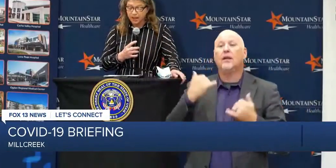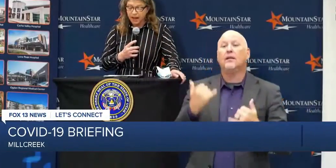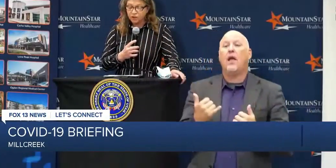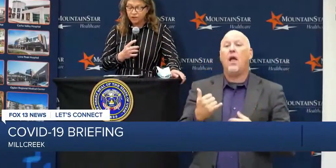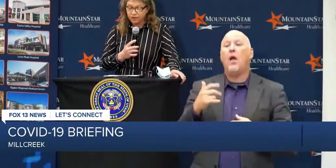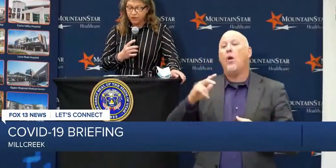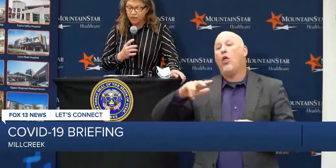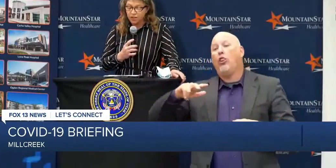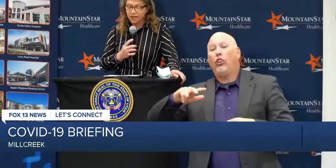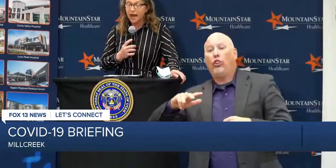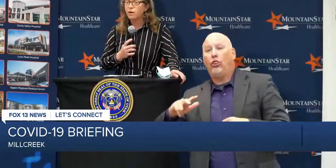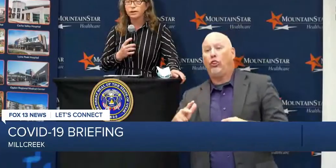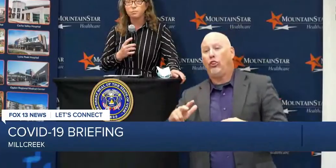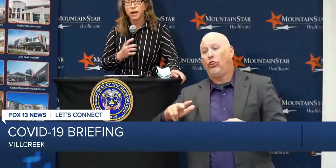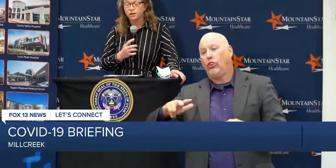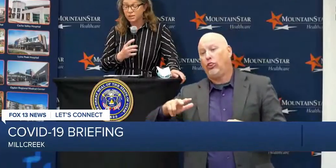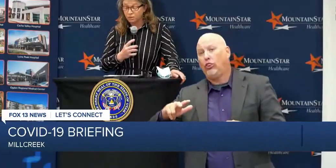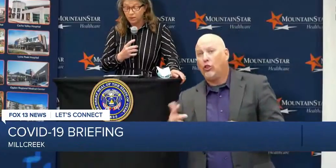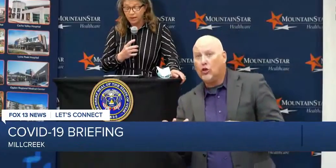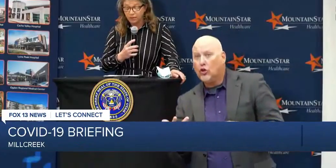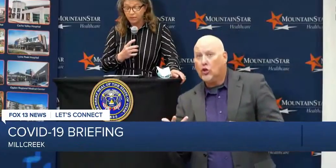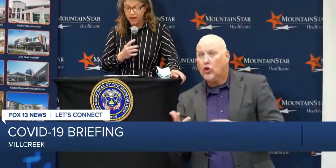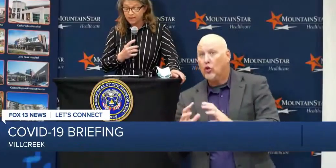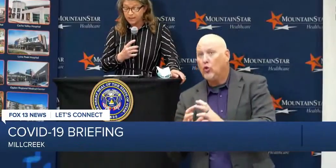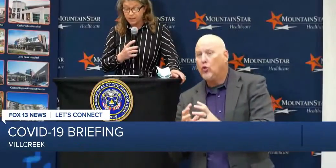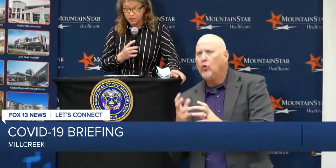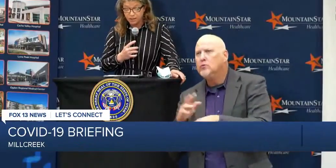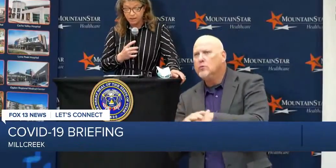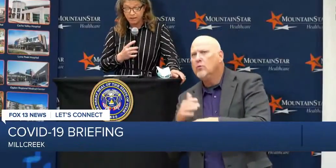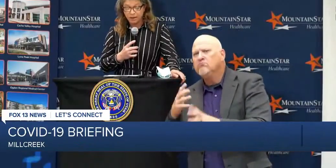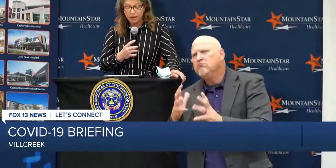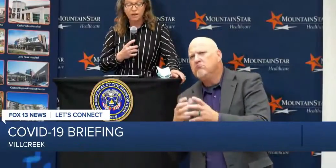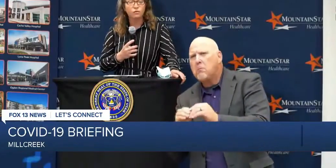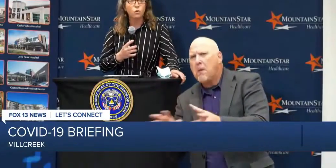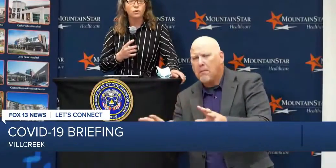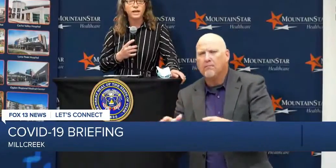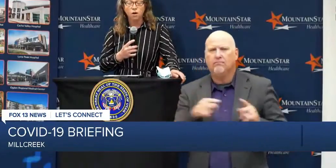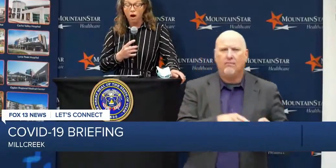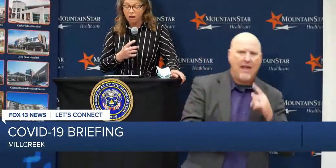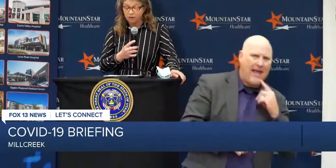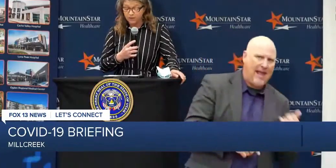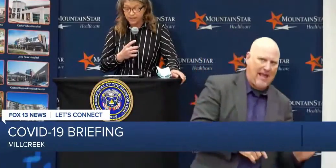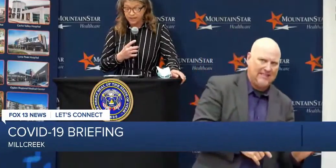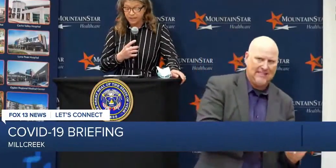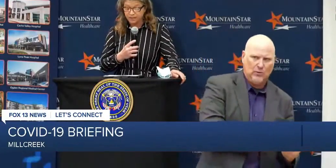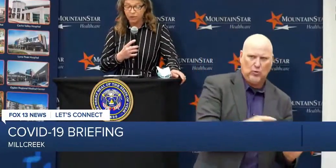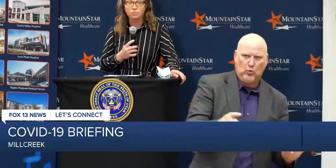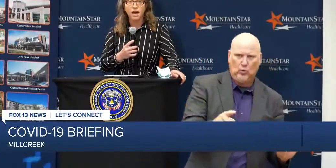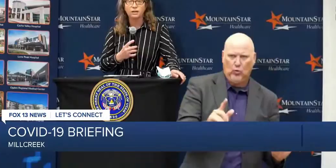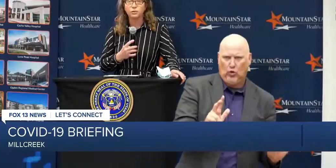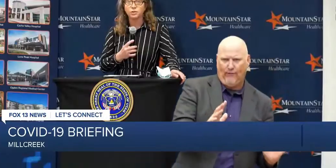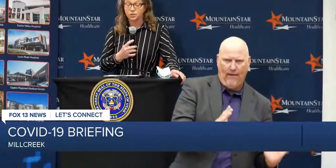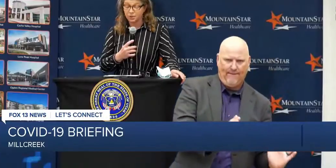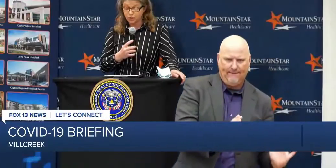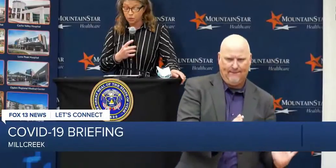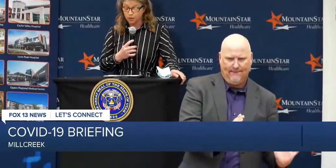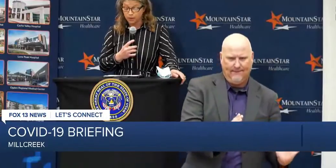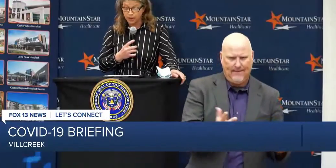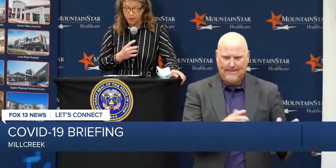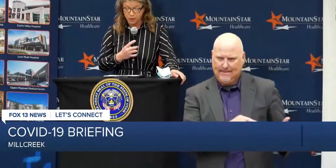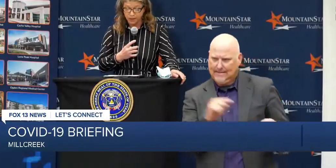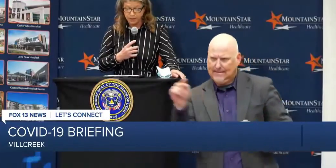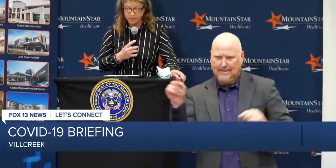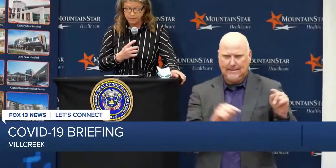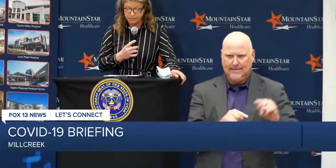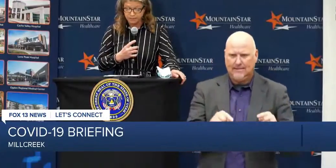cases, natural infection, and how it compares to immunity from vaccination, and of course, how all of these things will impact the return to school